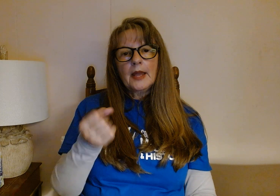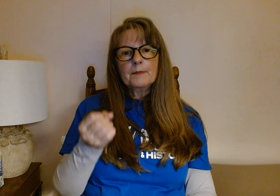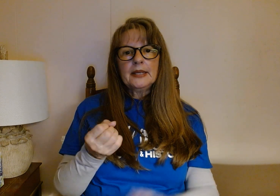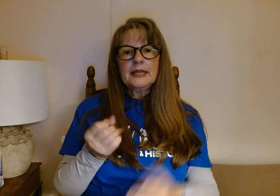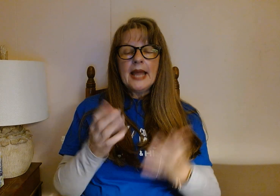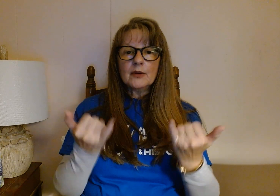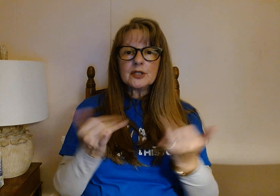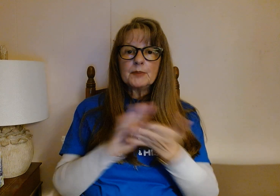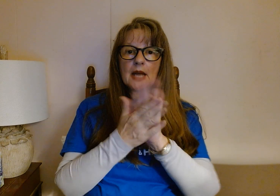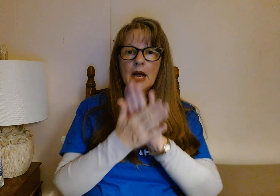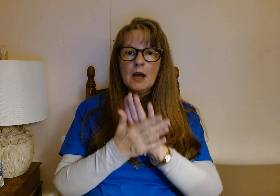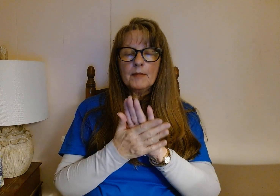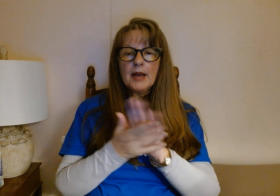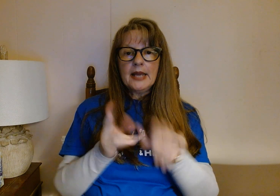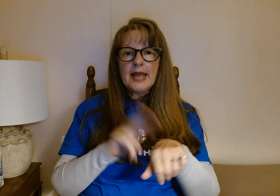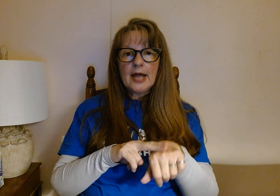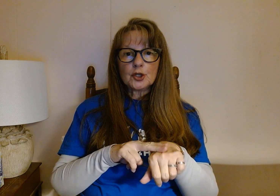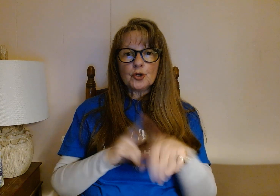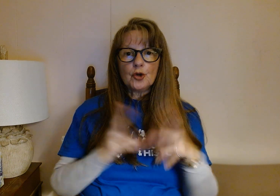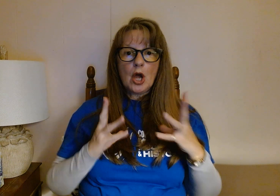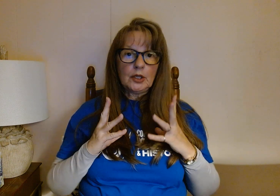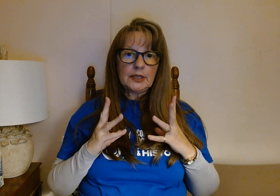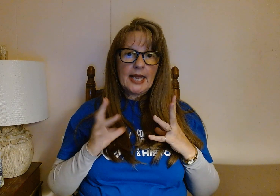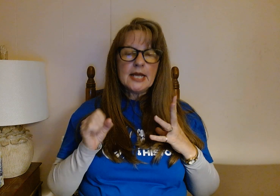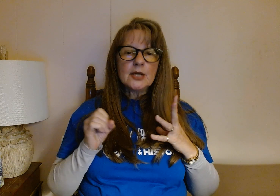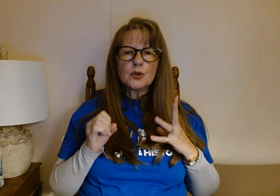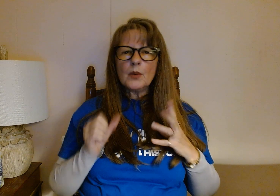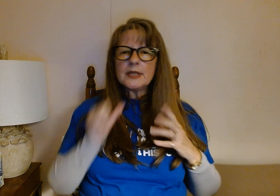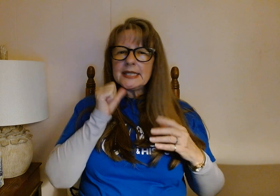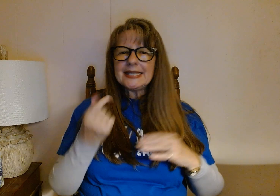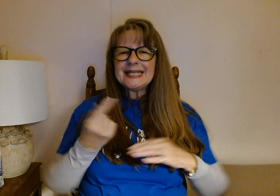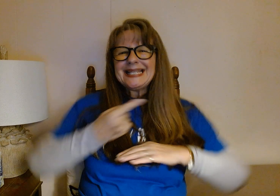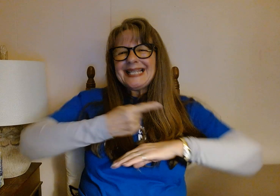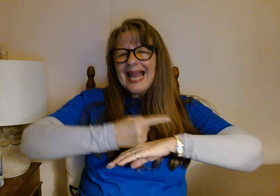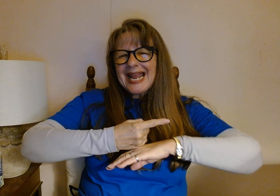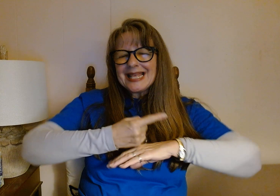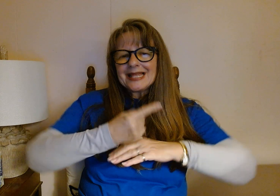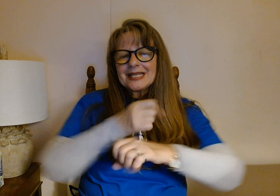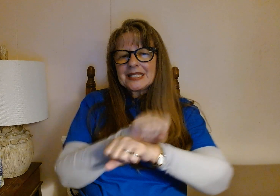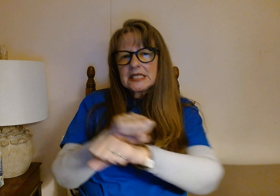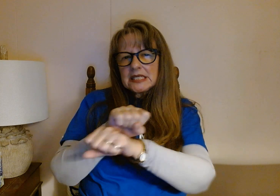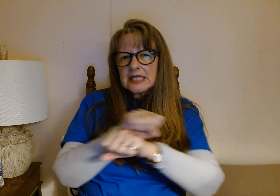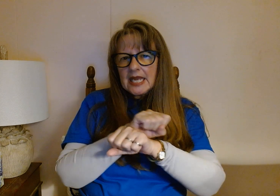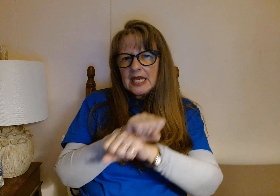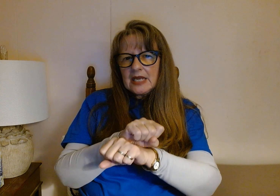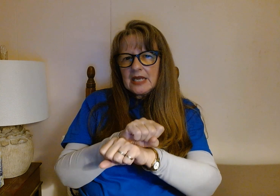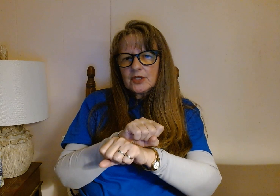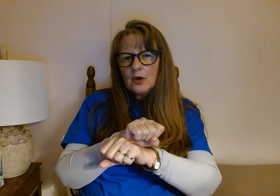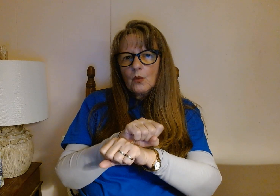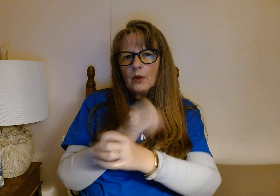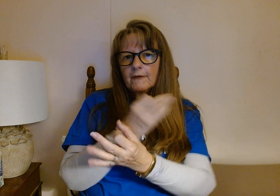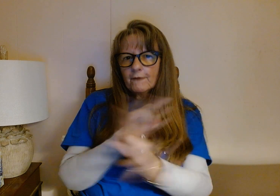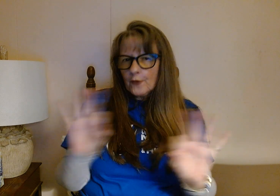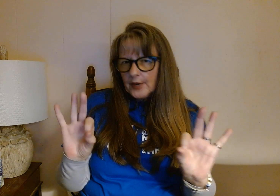But now it's become a national holiday. So it wasn't the day that the slaves were